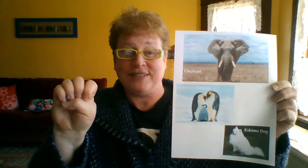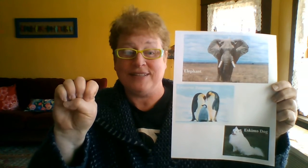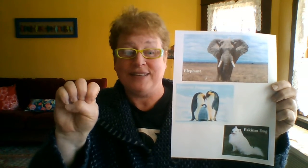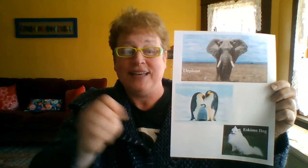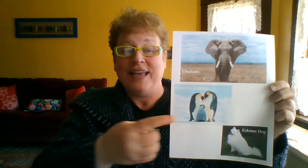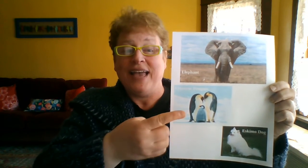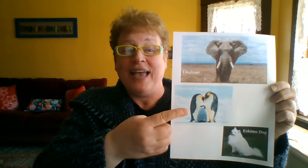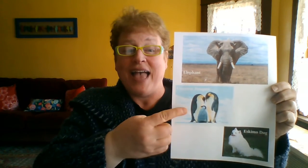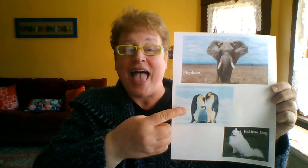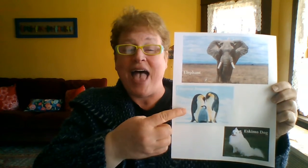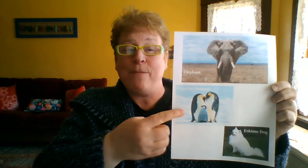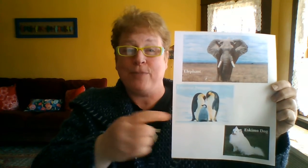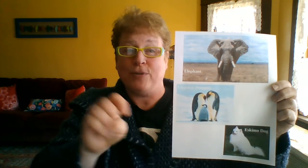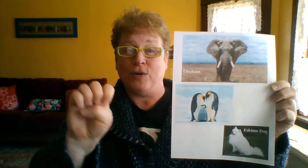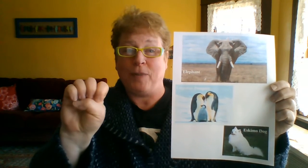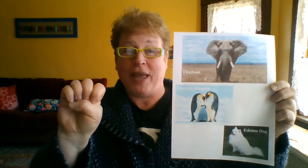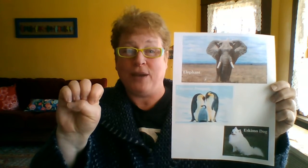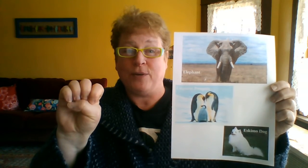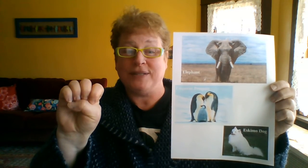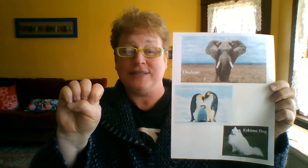elephant. Emperor penguins,